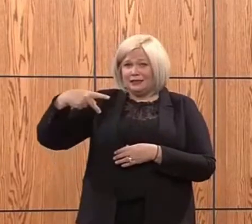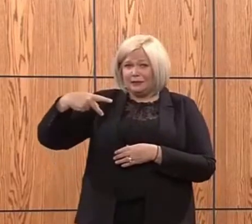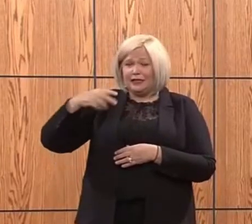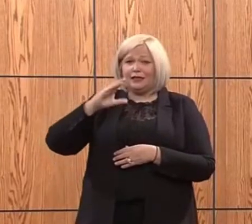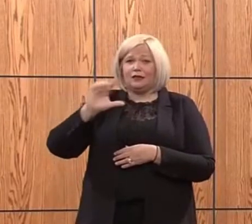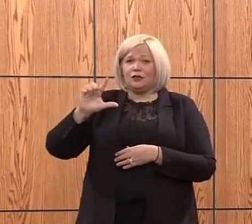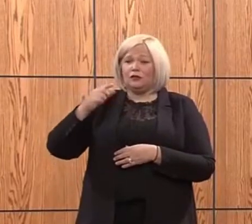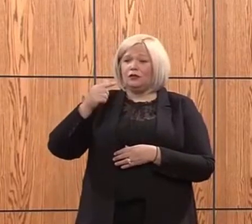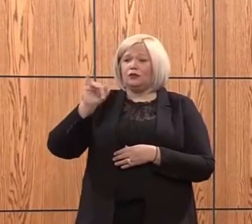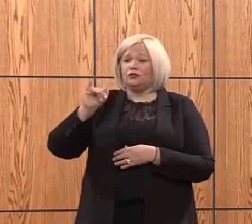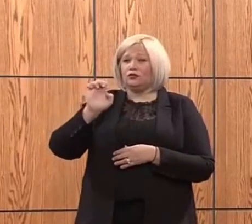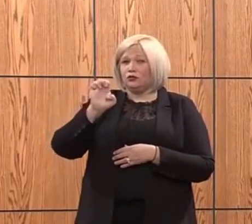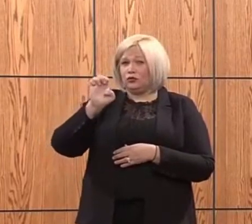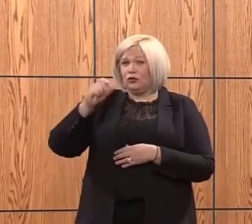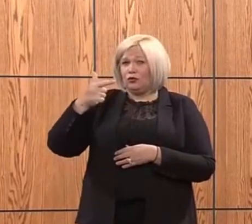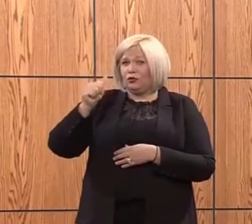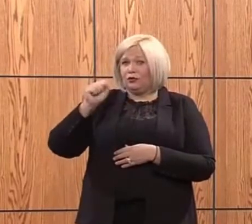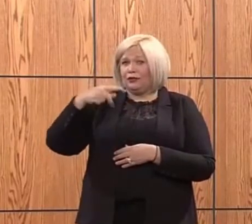Police, Colonel Joe Gasper.